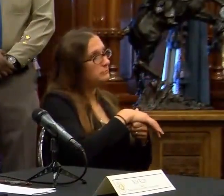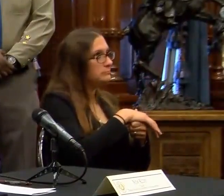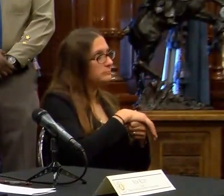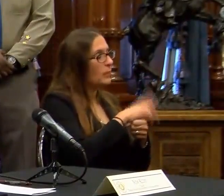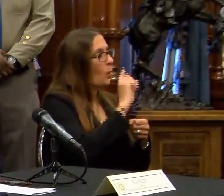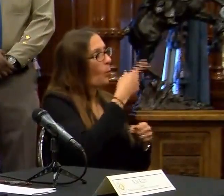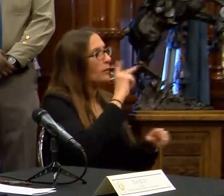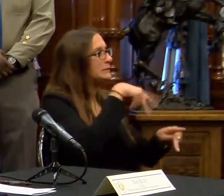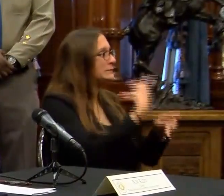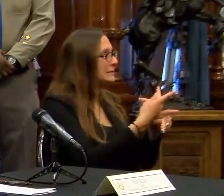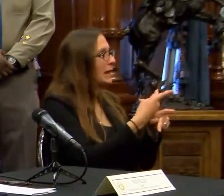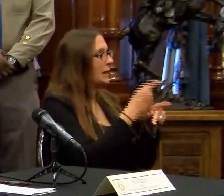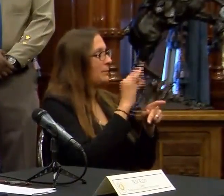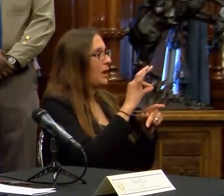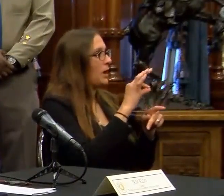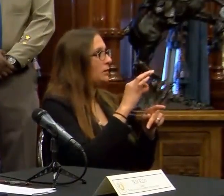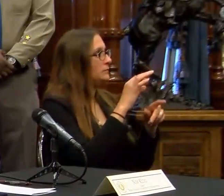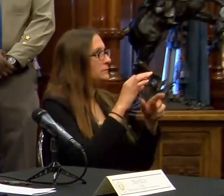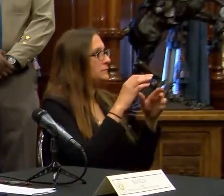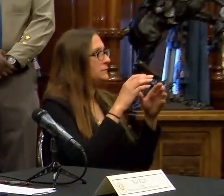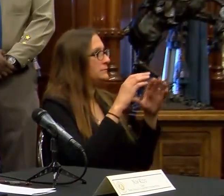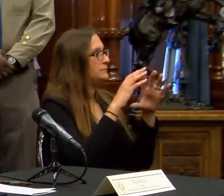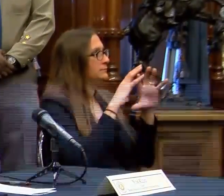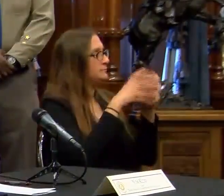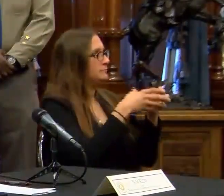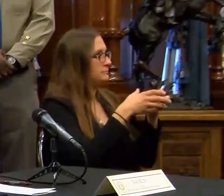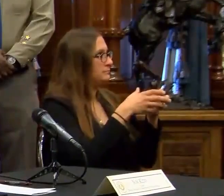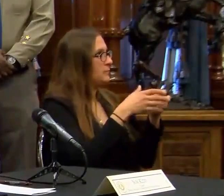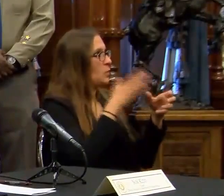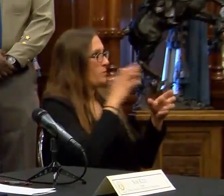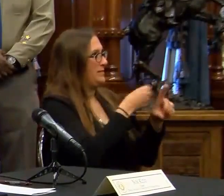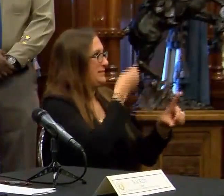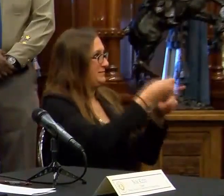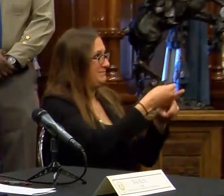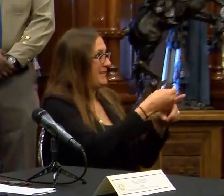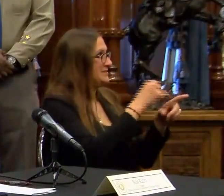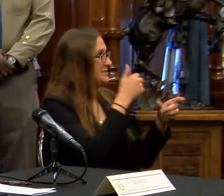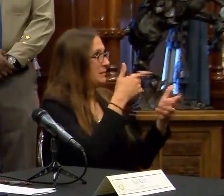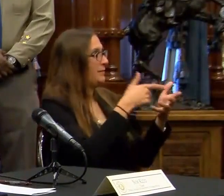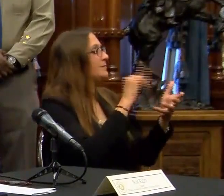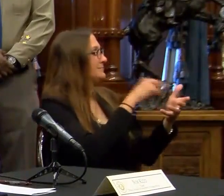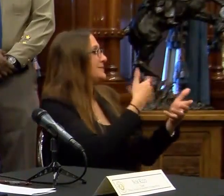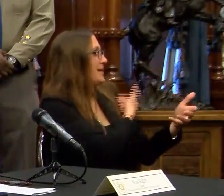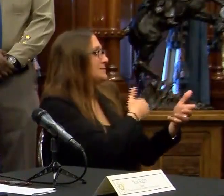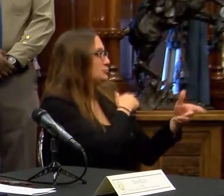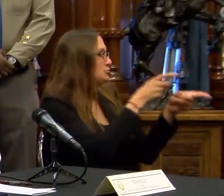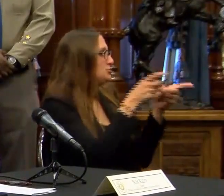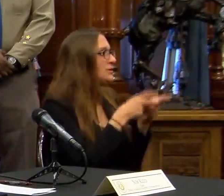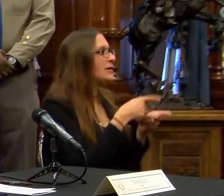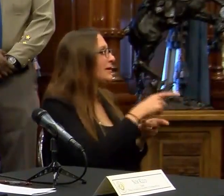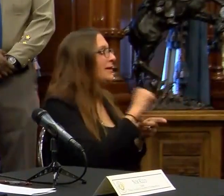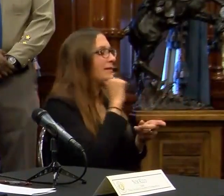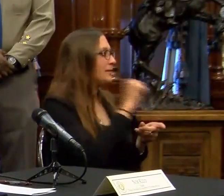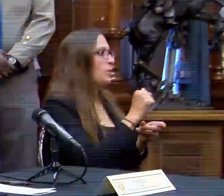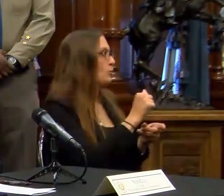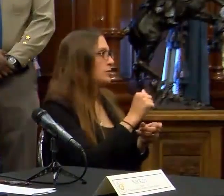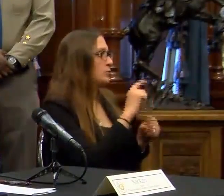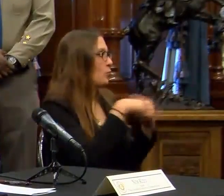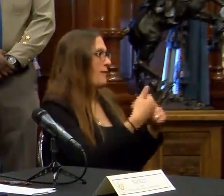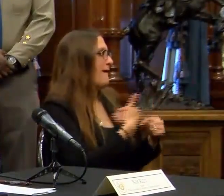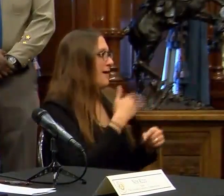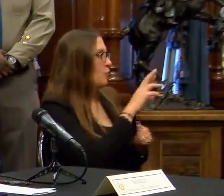the only type of governmental entity that would be affected would be a hospital district, and they weren't subject to having their rollback rate